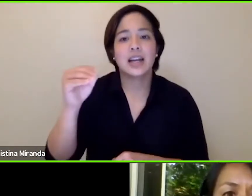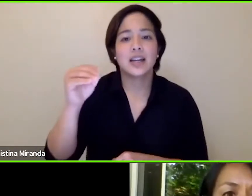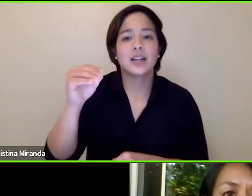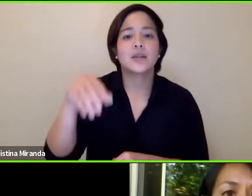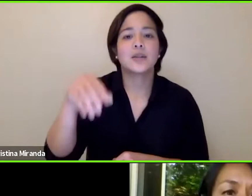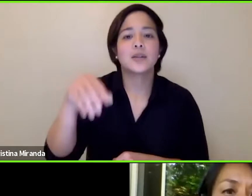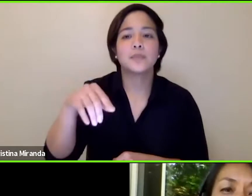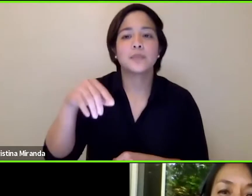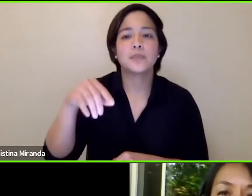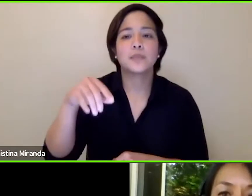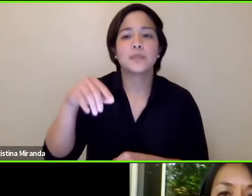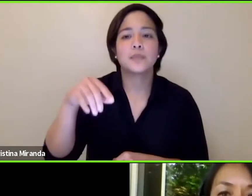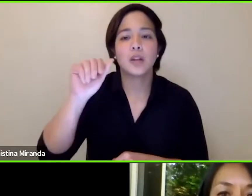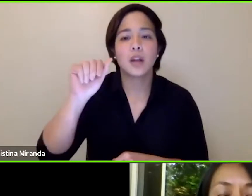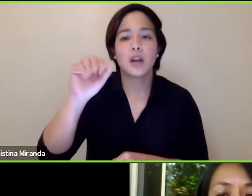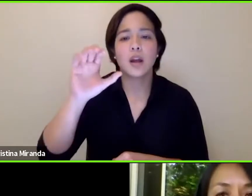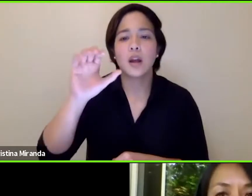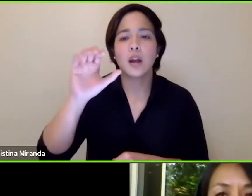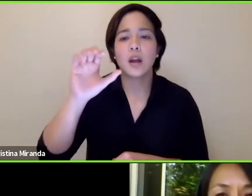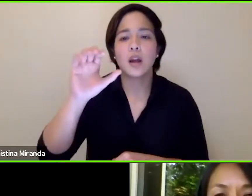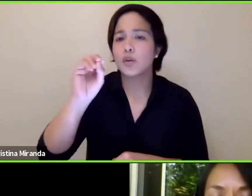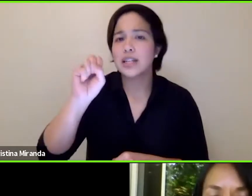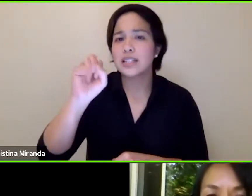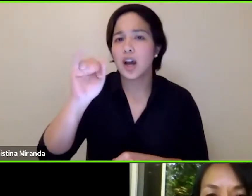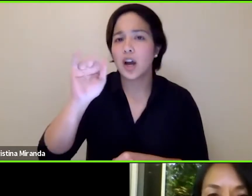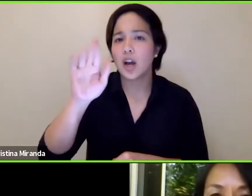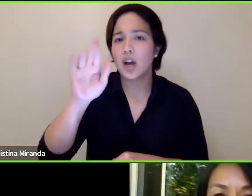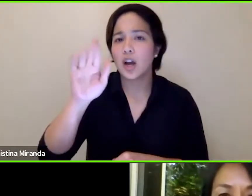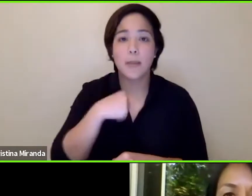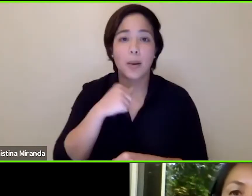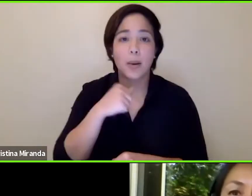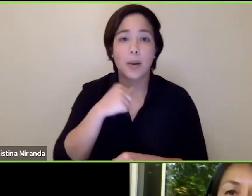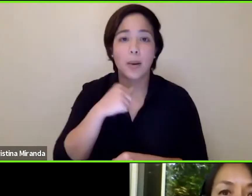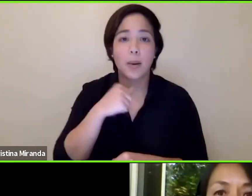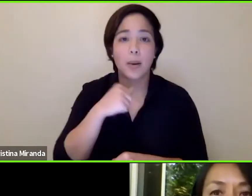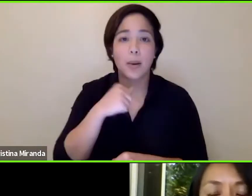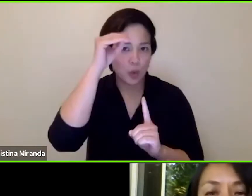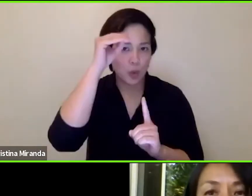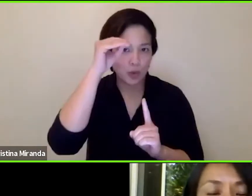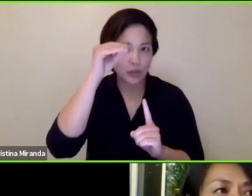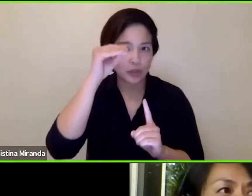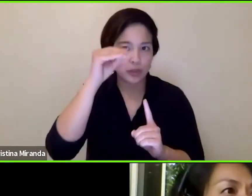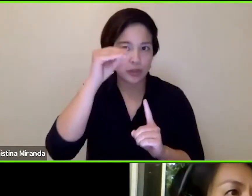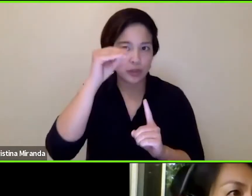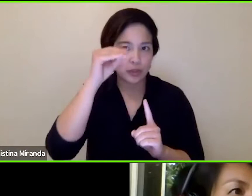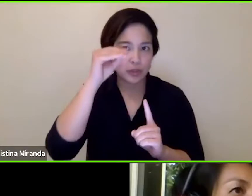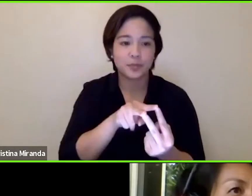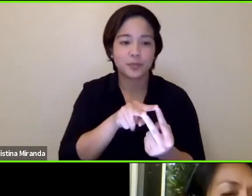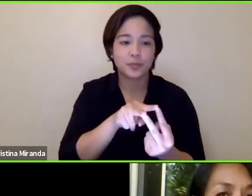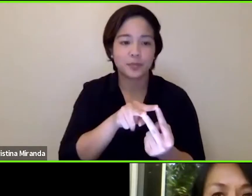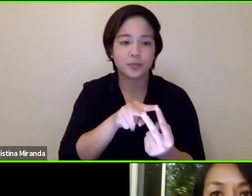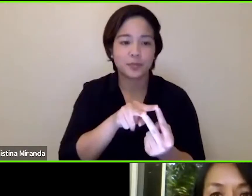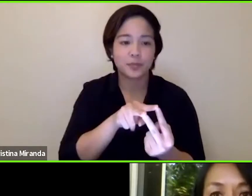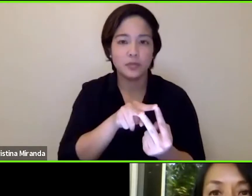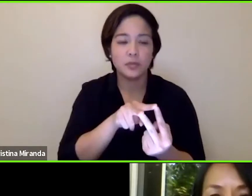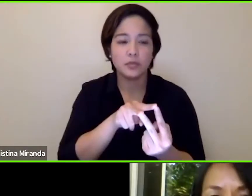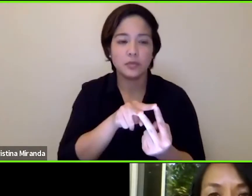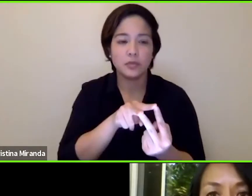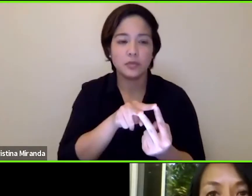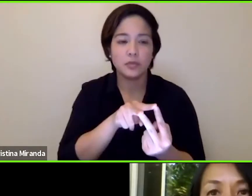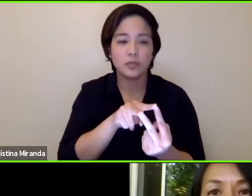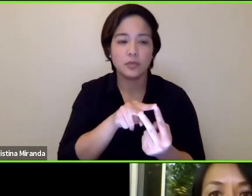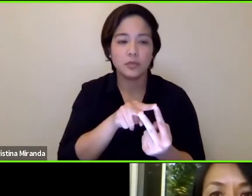Rosario. I'm a mother to two boys, Timias and Lacan, one of which is